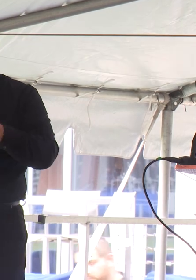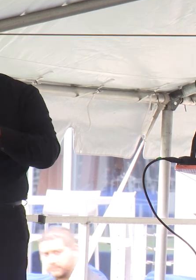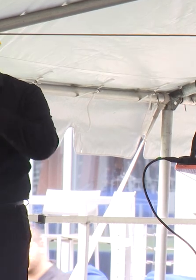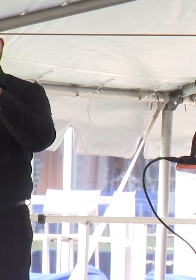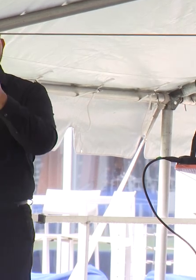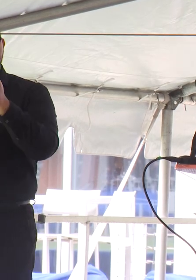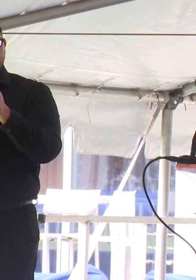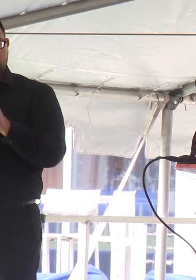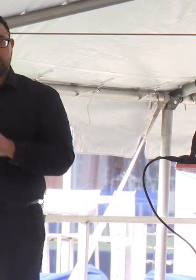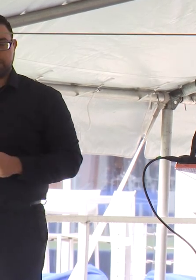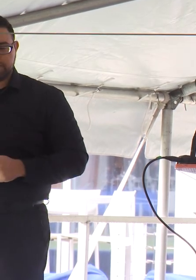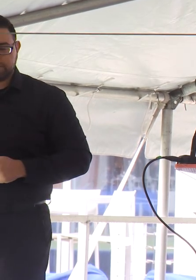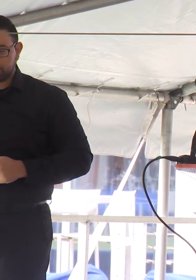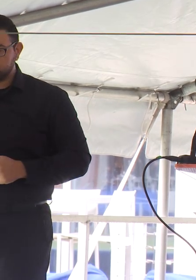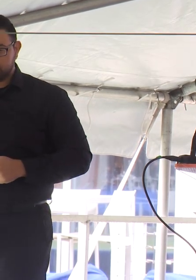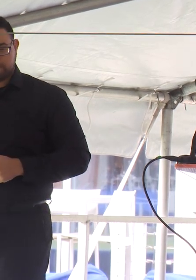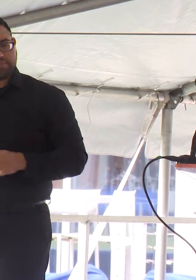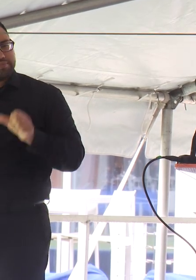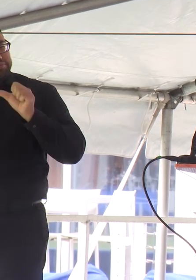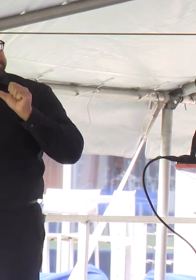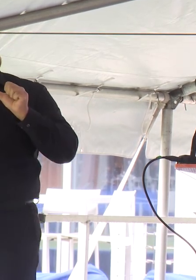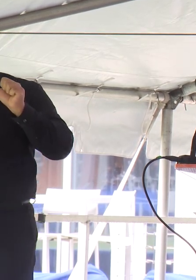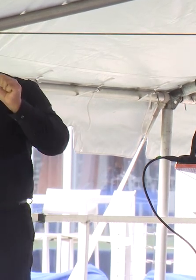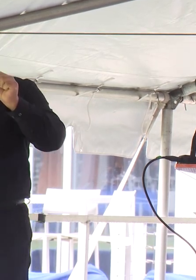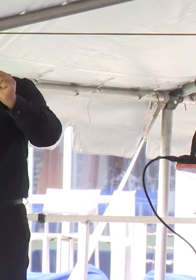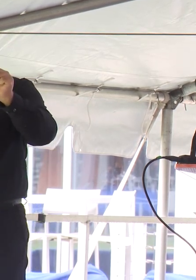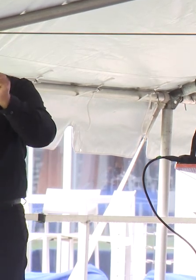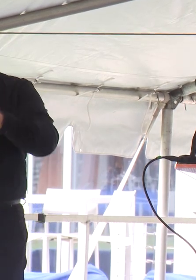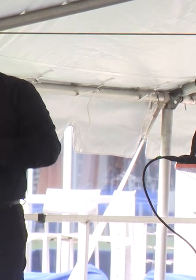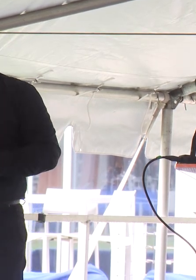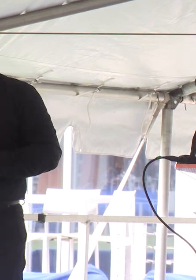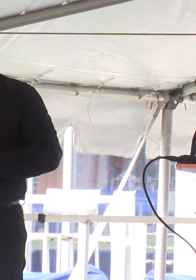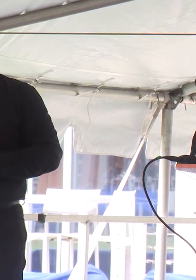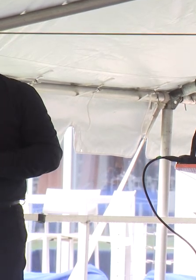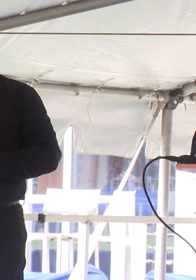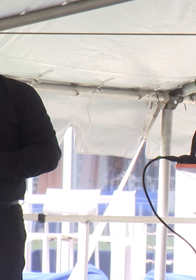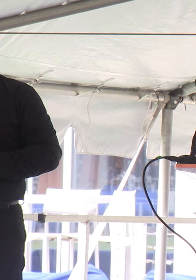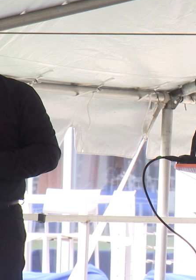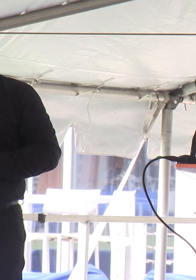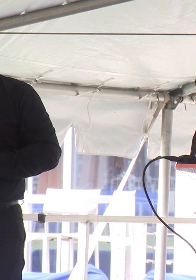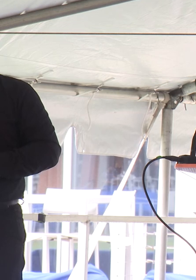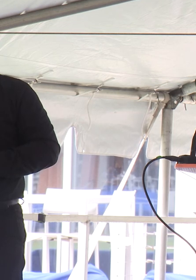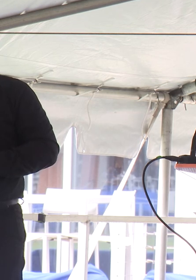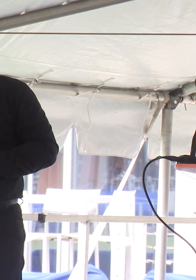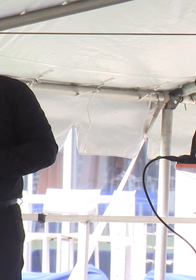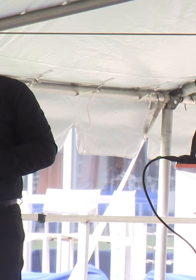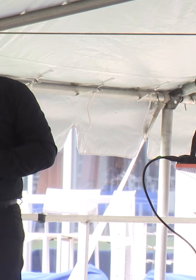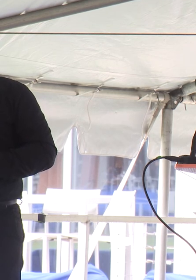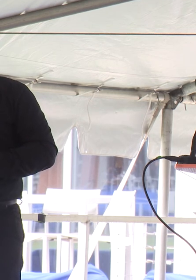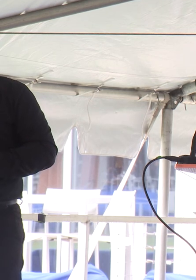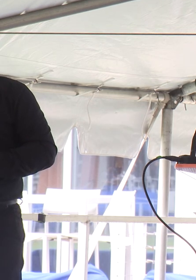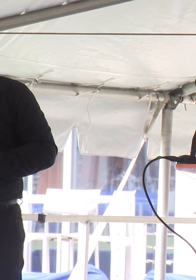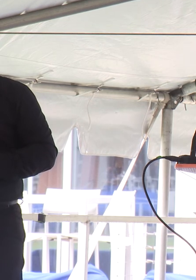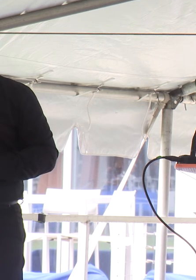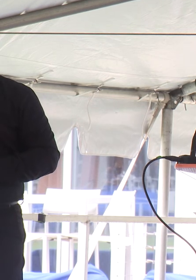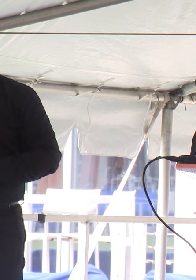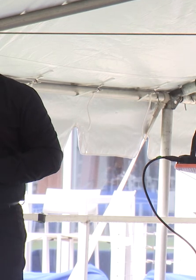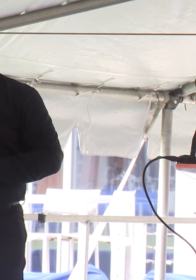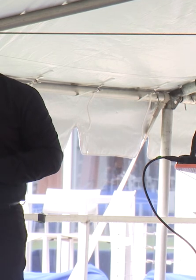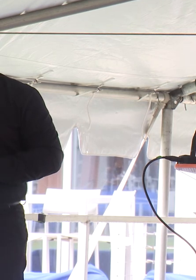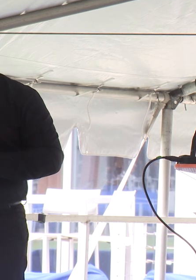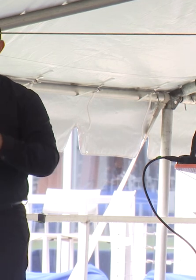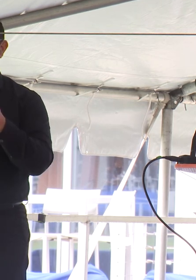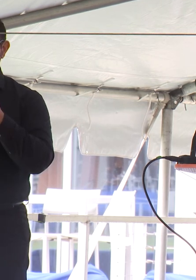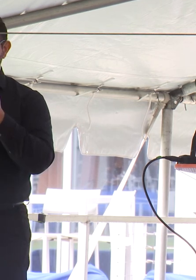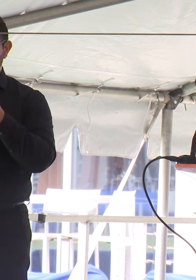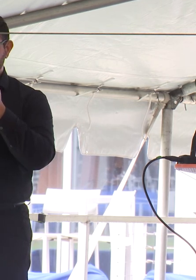that. This is an enduring legacy to the Rio Grande Valley and to UTRGV. To speak more